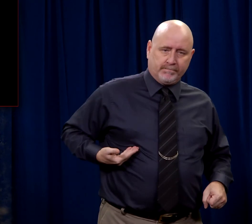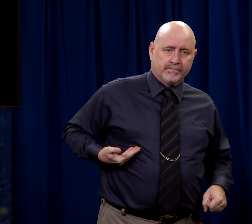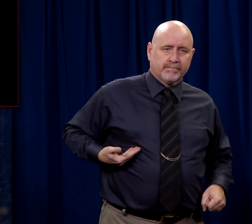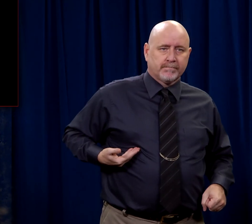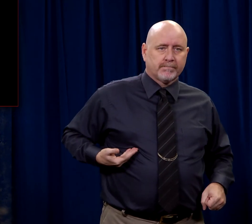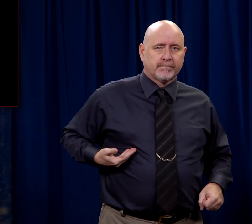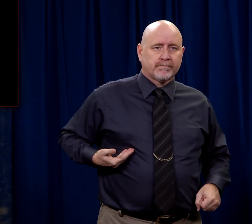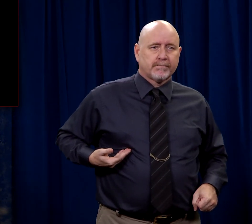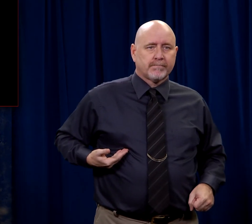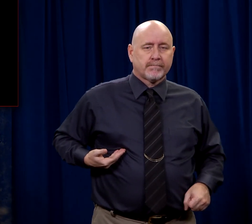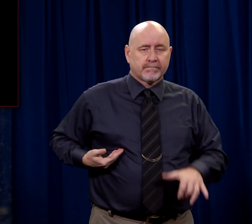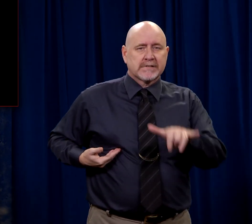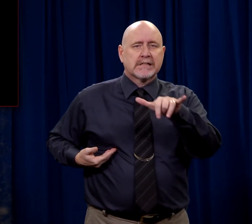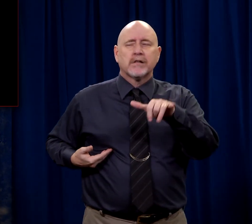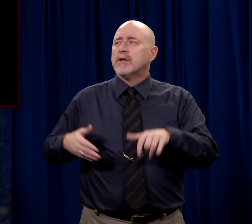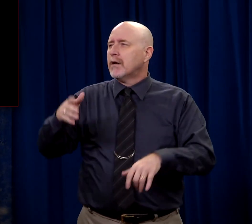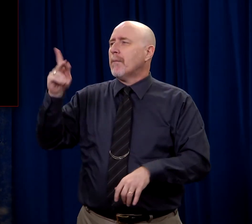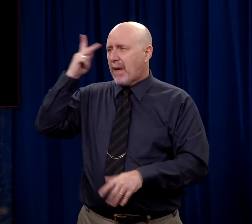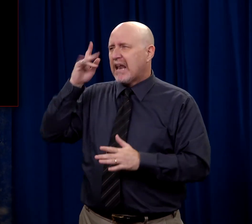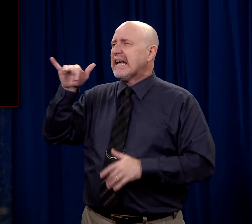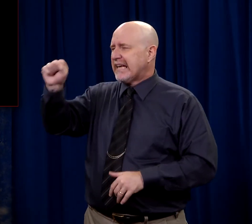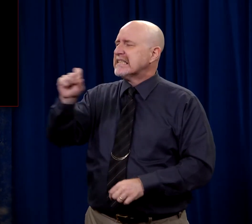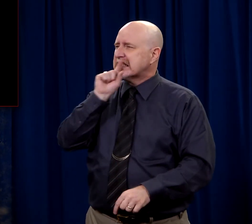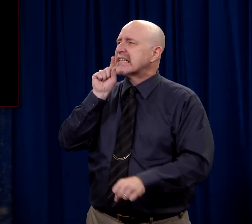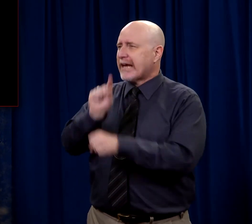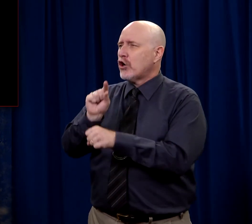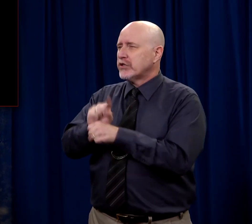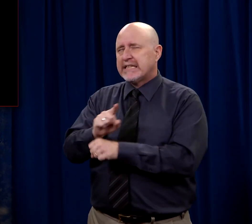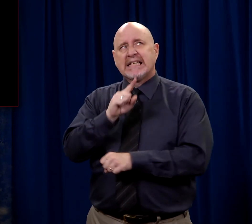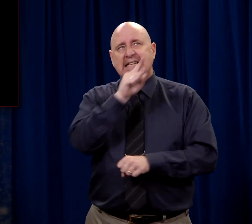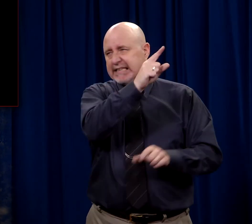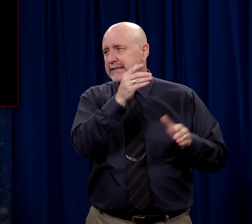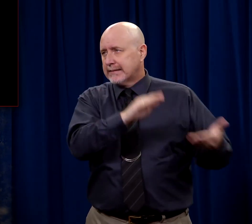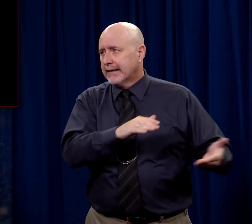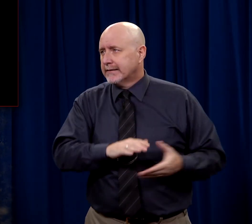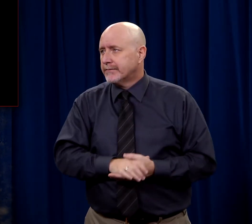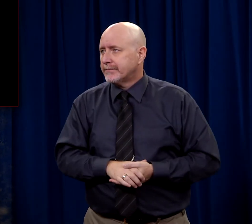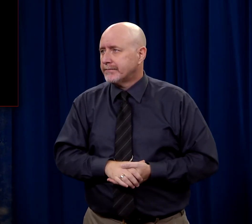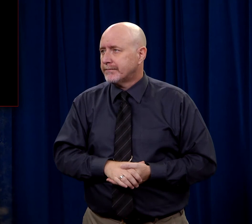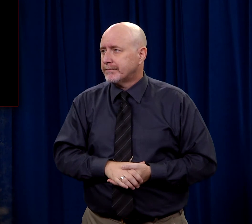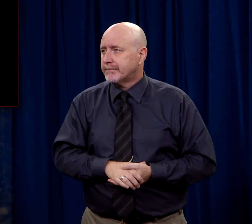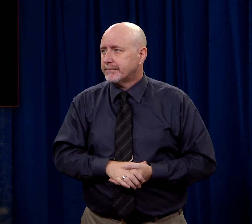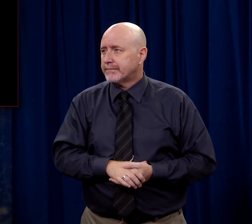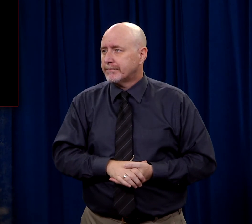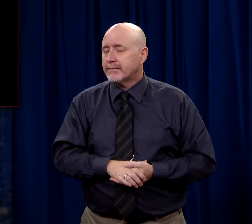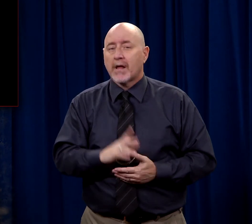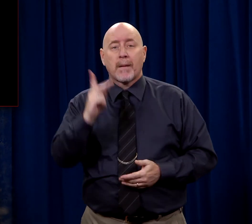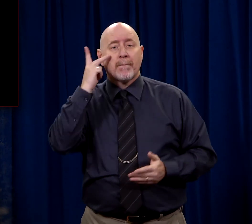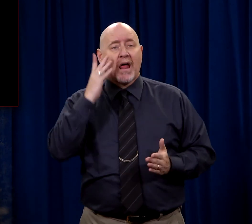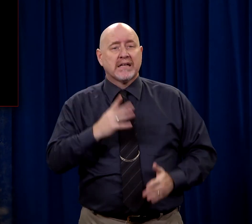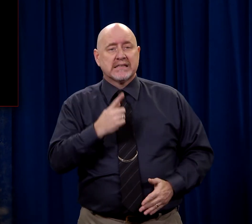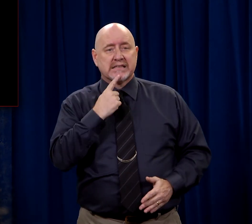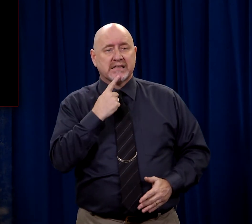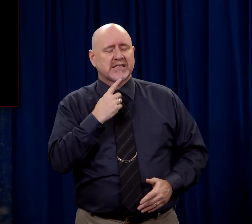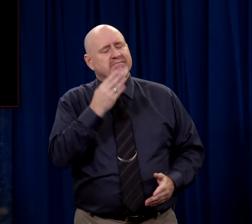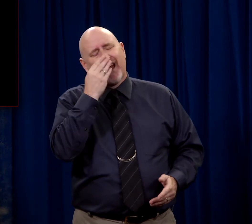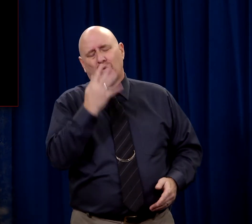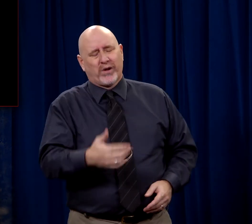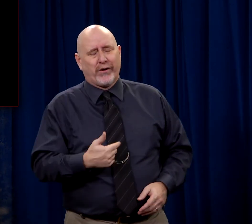he put the spear into him. Yes, Pilate, I can guarantee you he's dead. Pilate says, Look, I